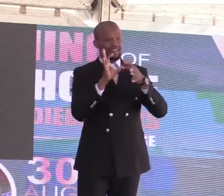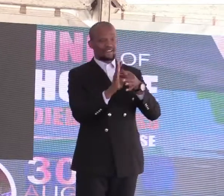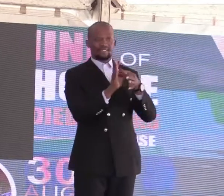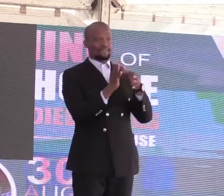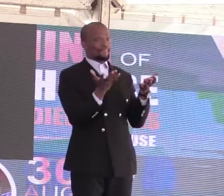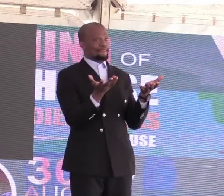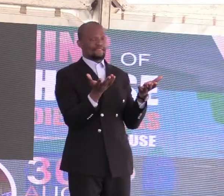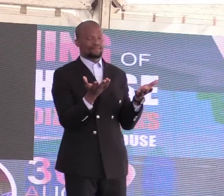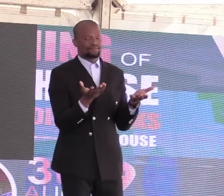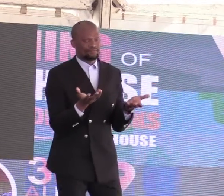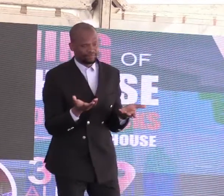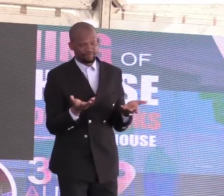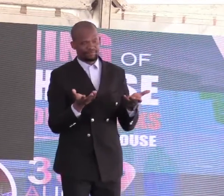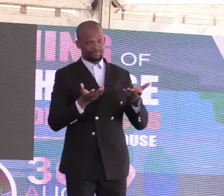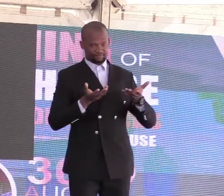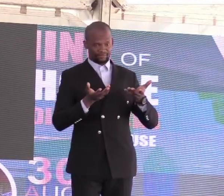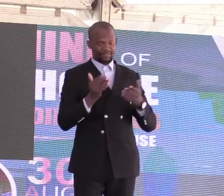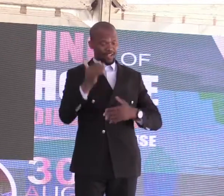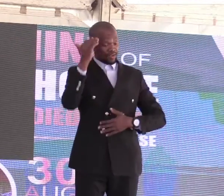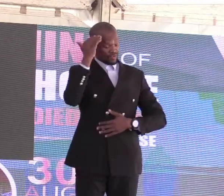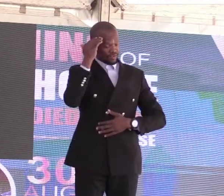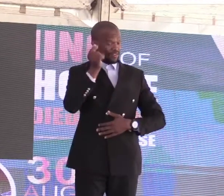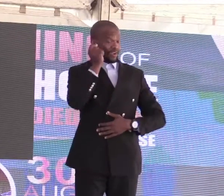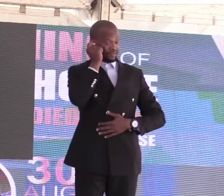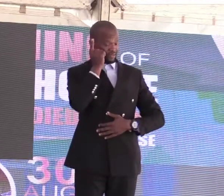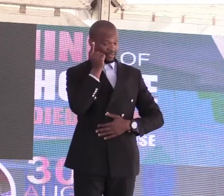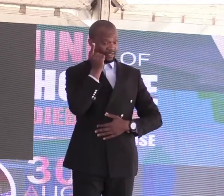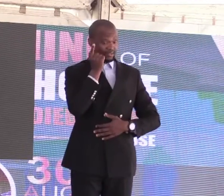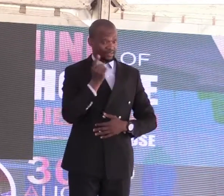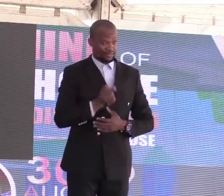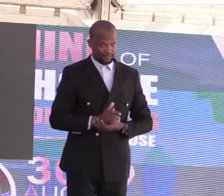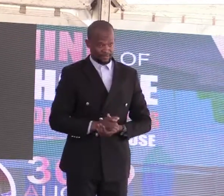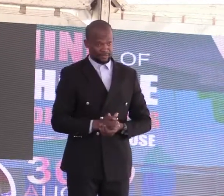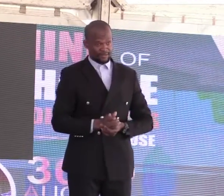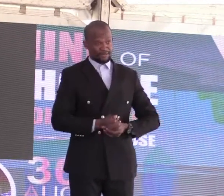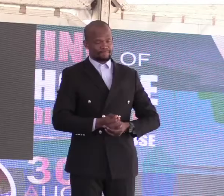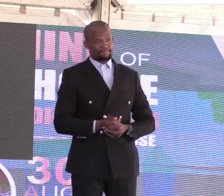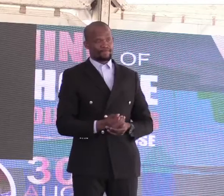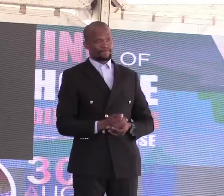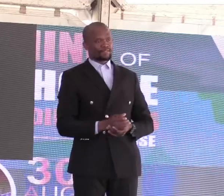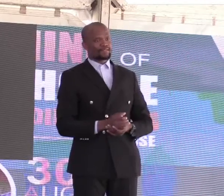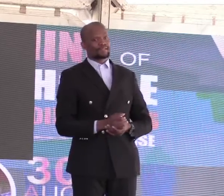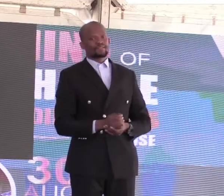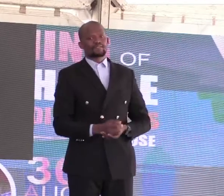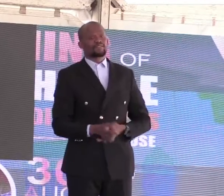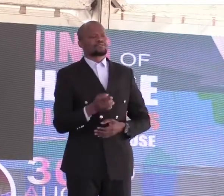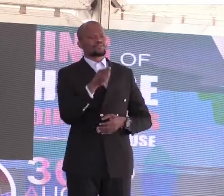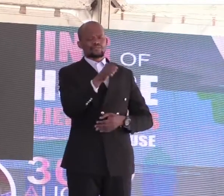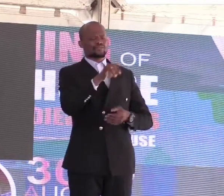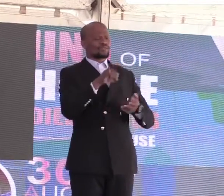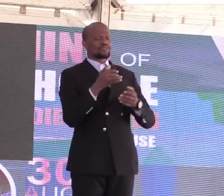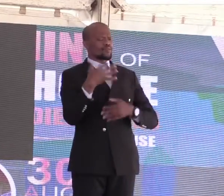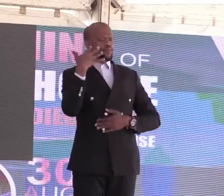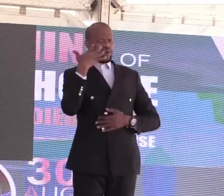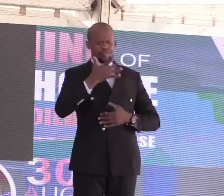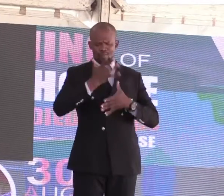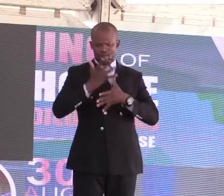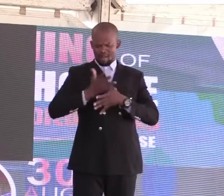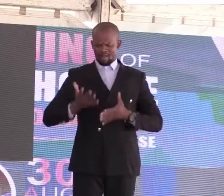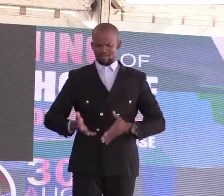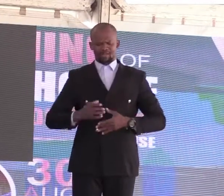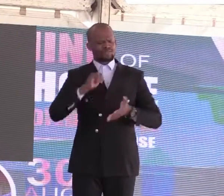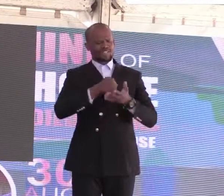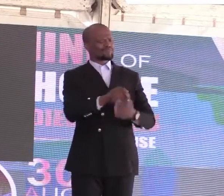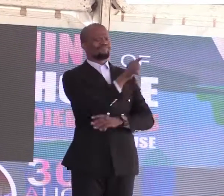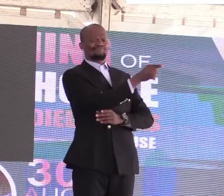us belong to know and understand that you only point at hands when you're given this opportunity.